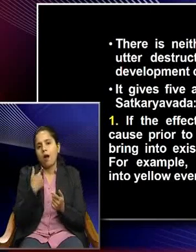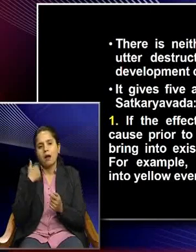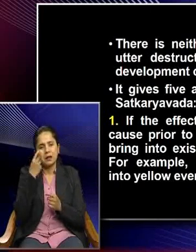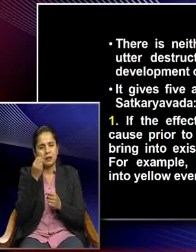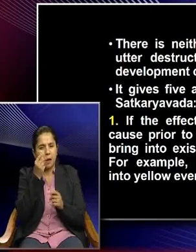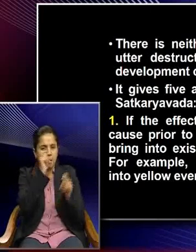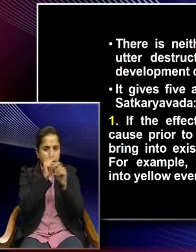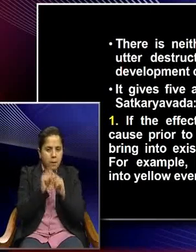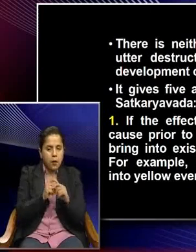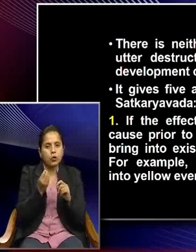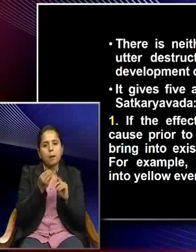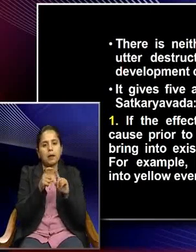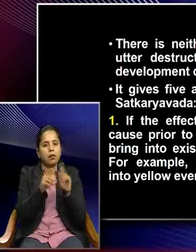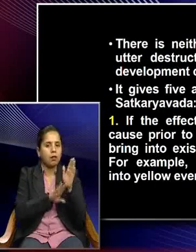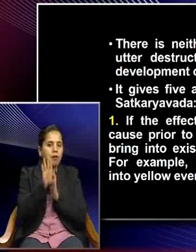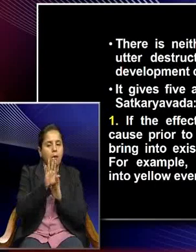a development.